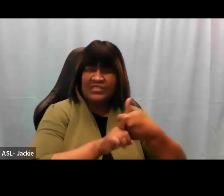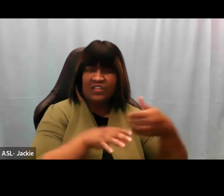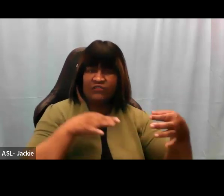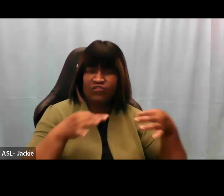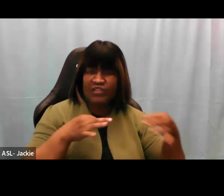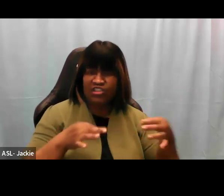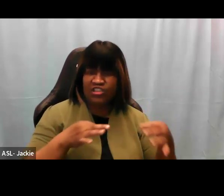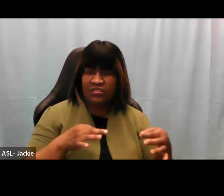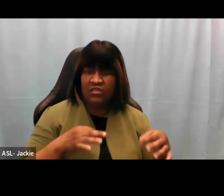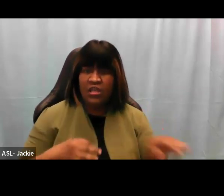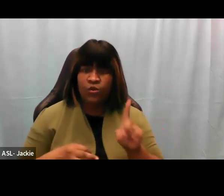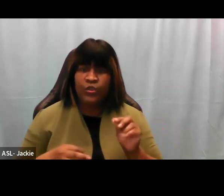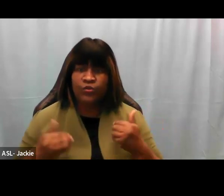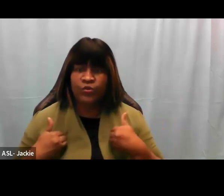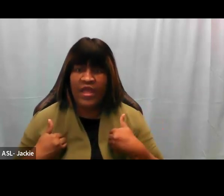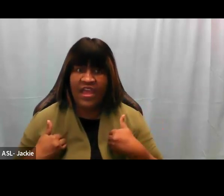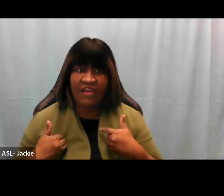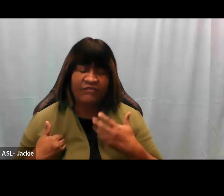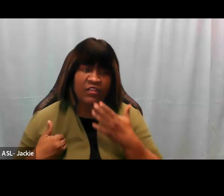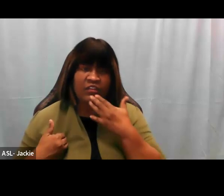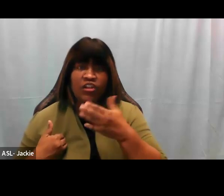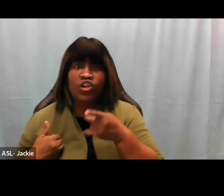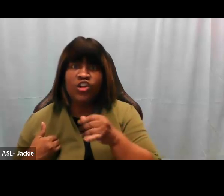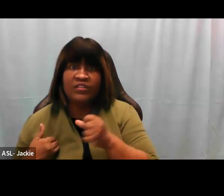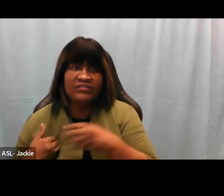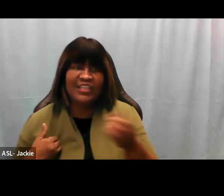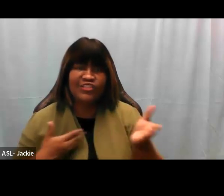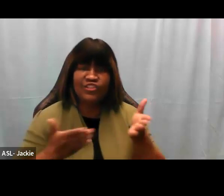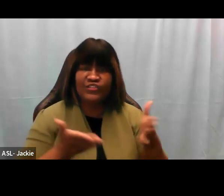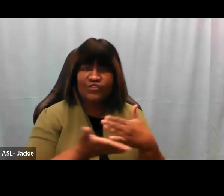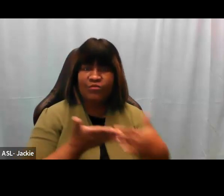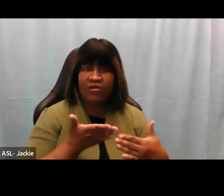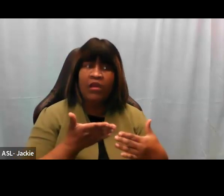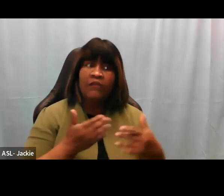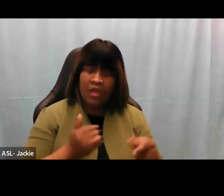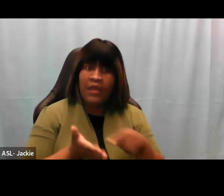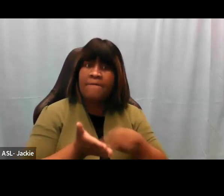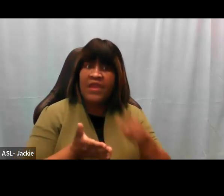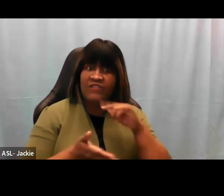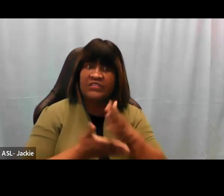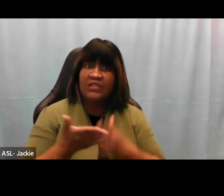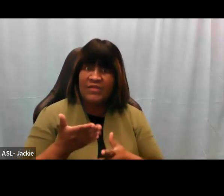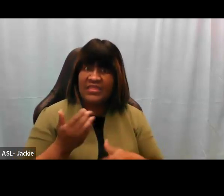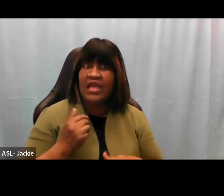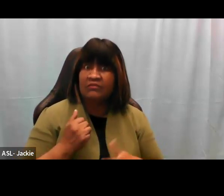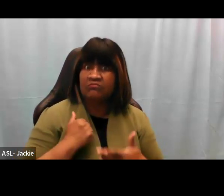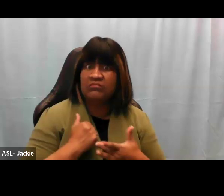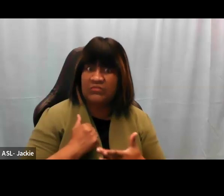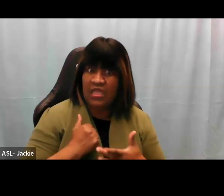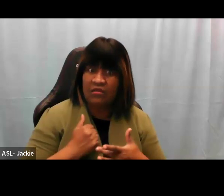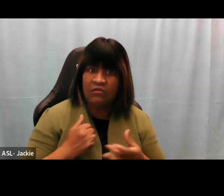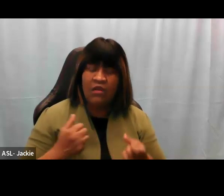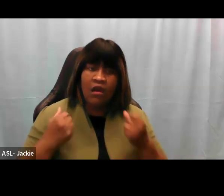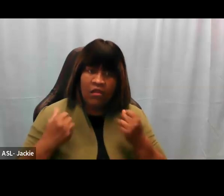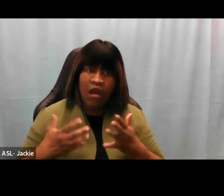have the goods and services piece that can cover some of this assistive tech. A lot of